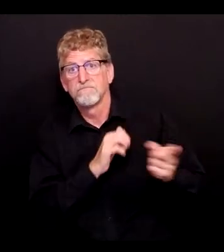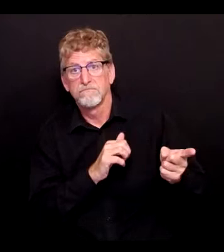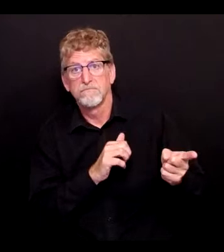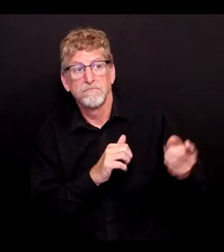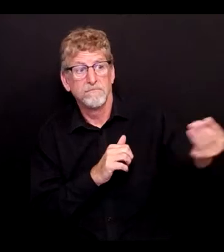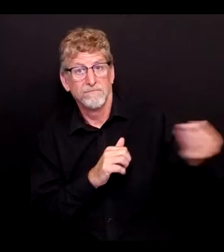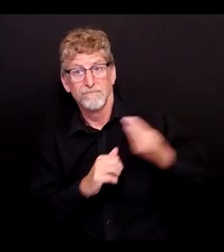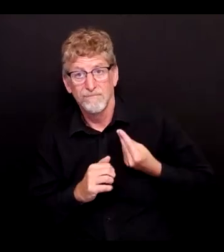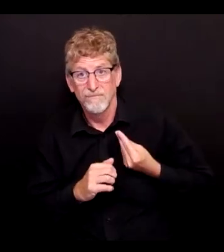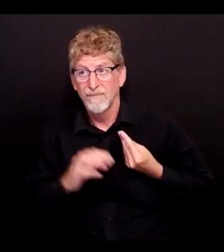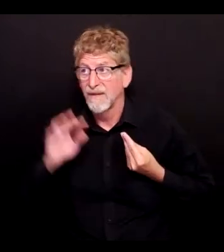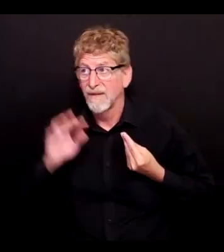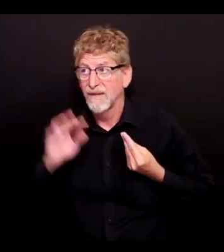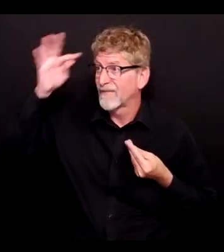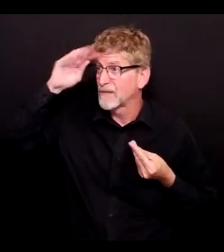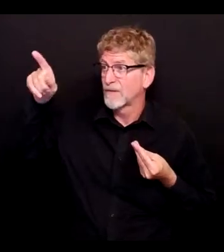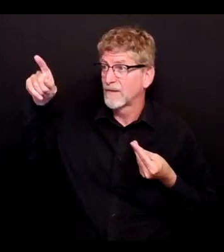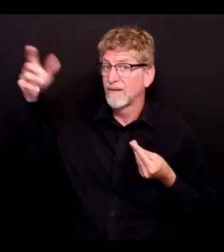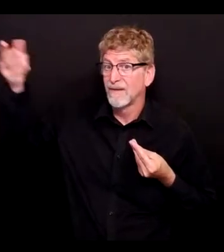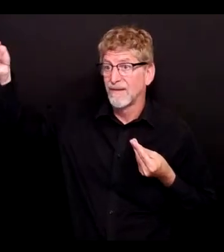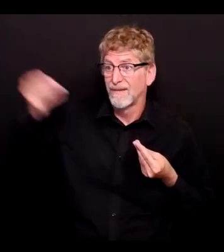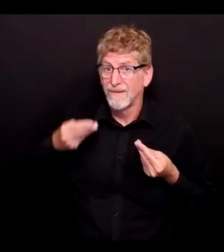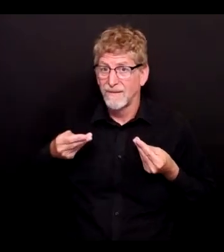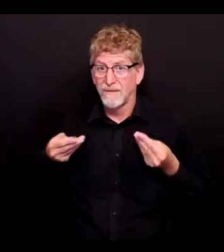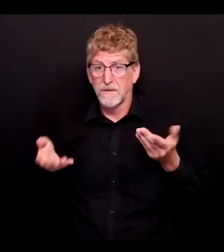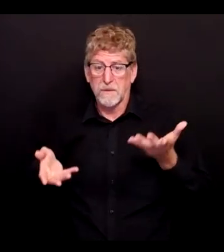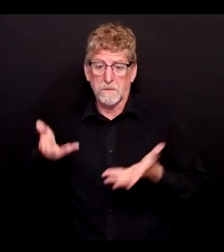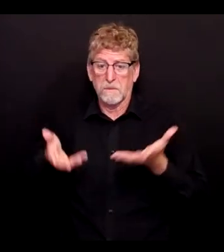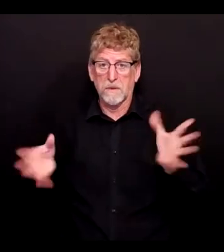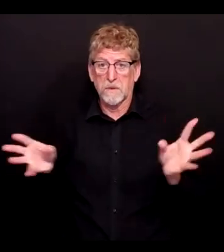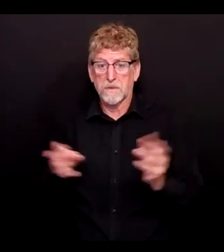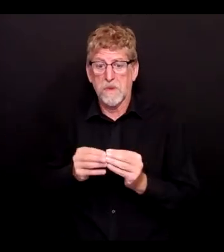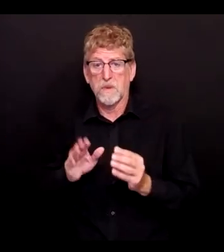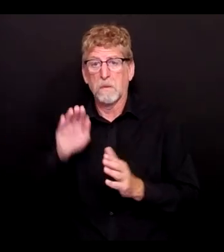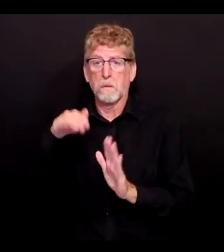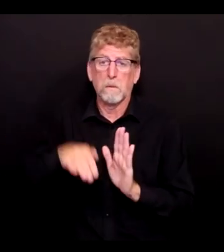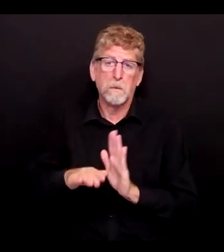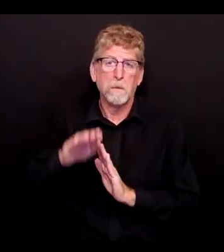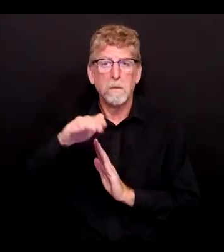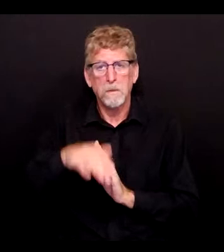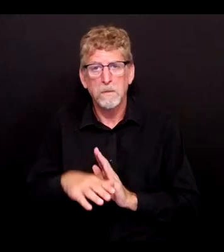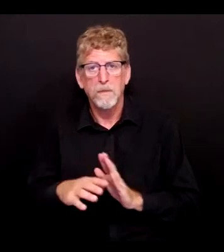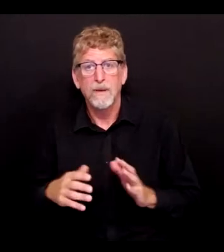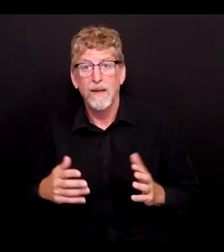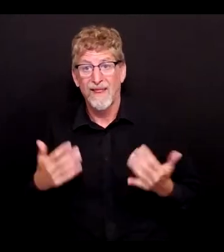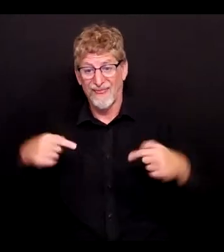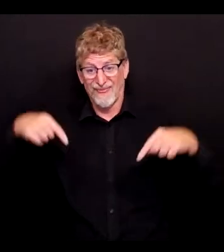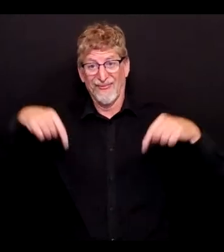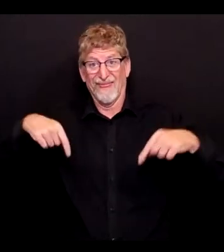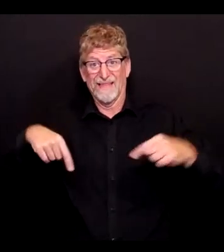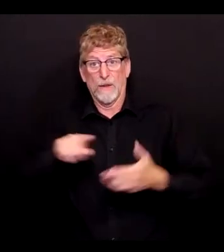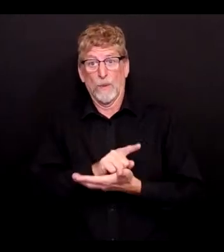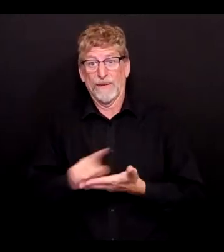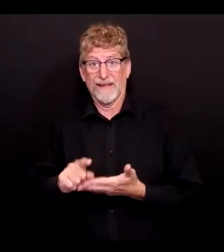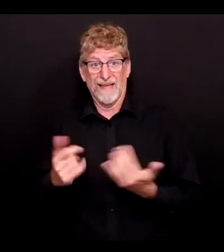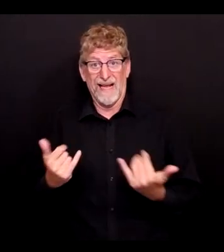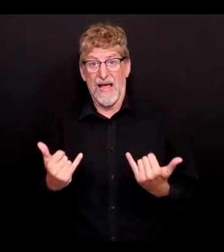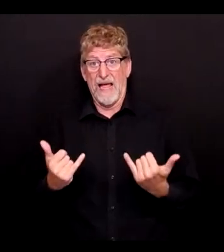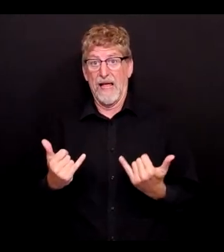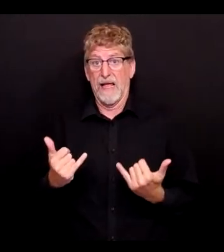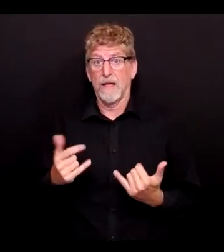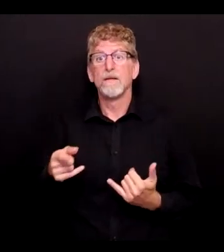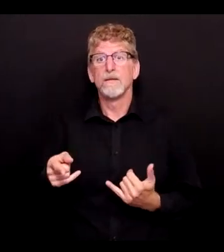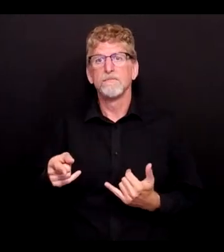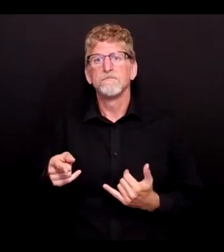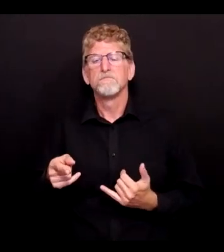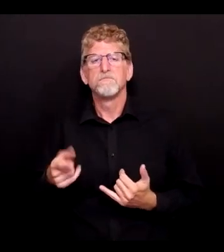government is allocating directly. This current week, for instance,